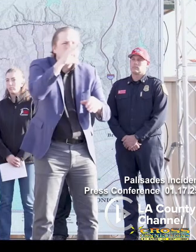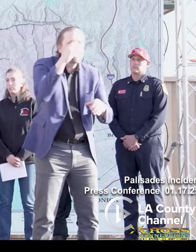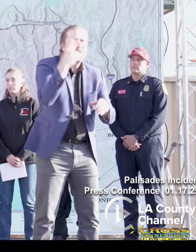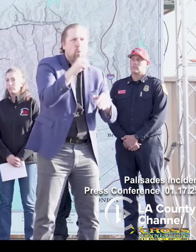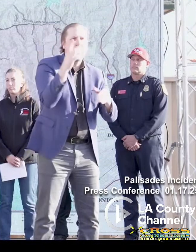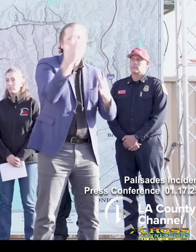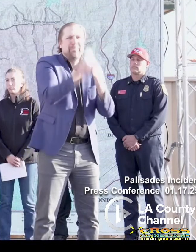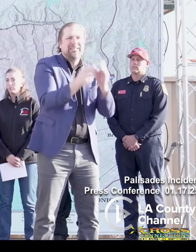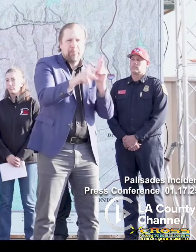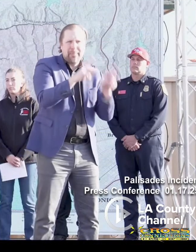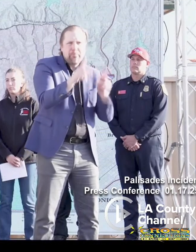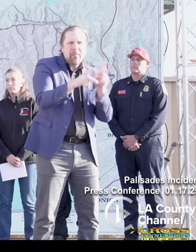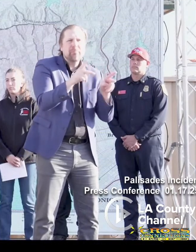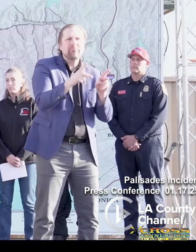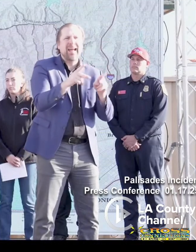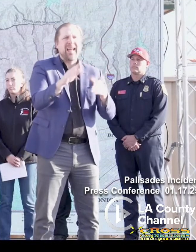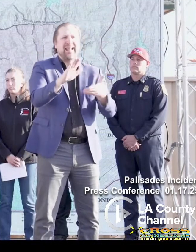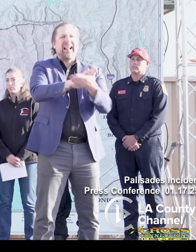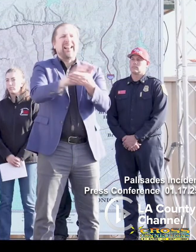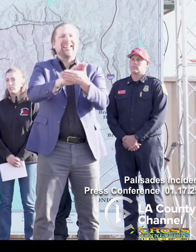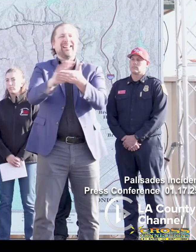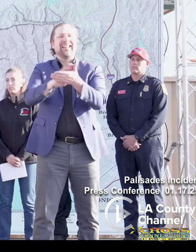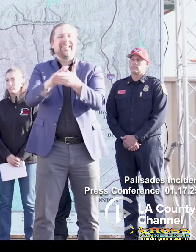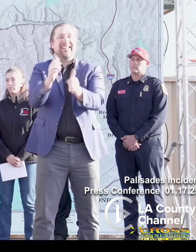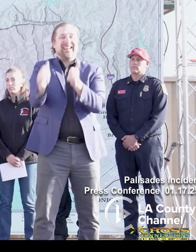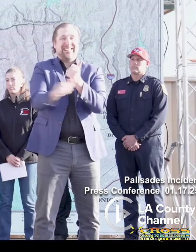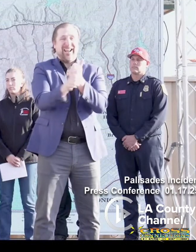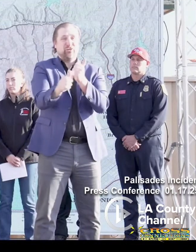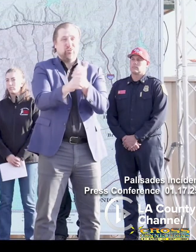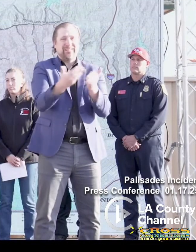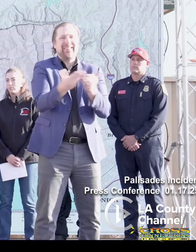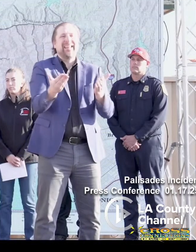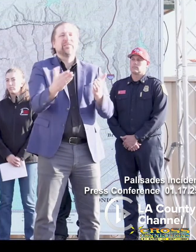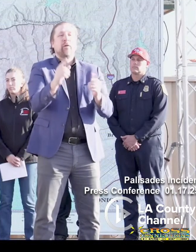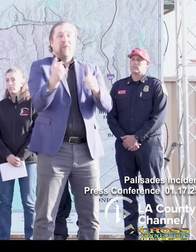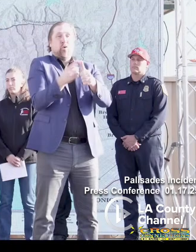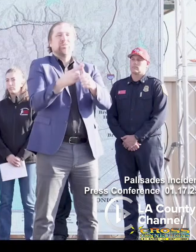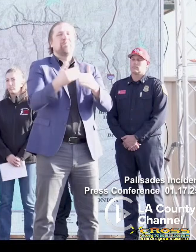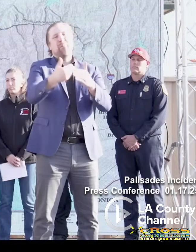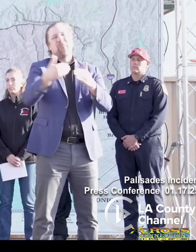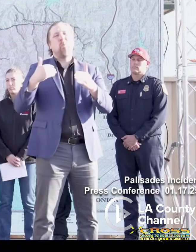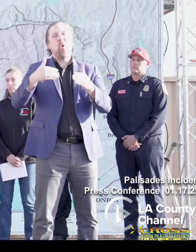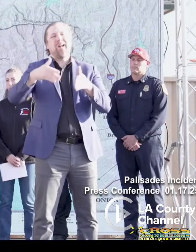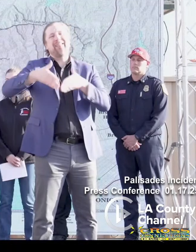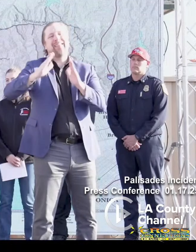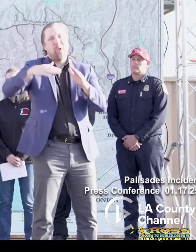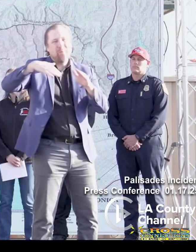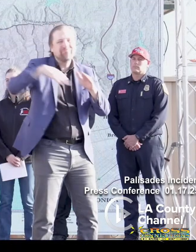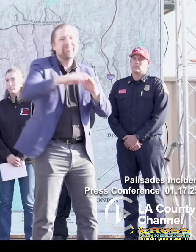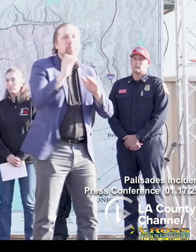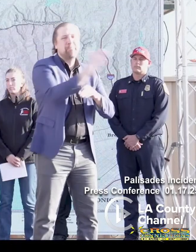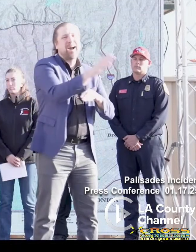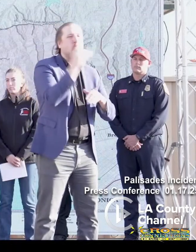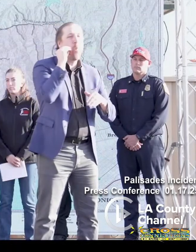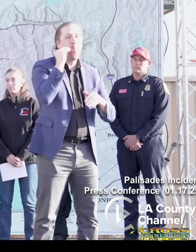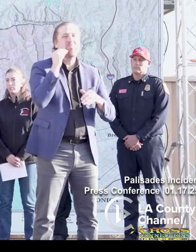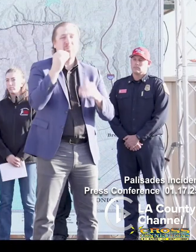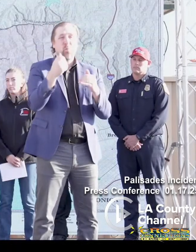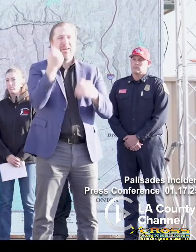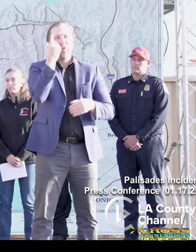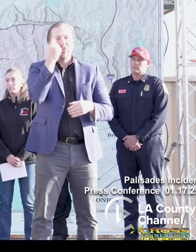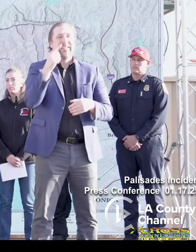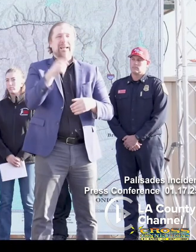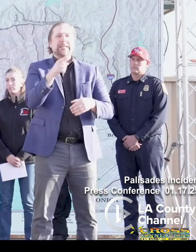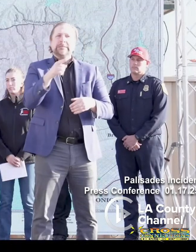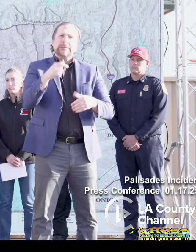any hazards before re-entry is permitted. We understand the community desire